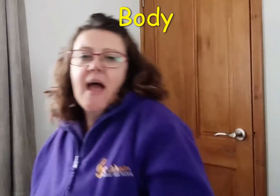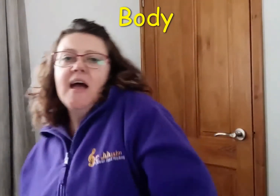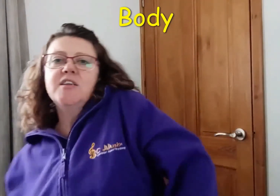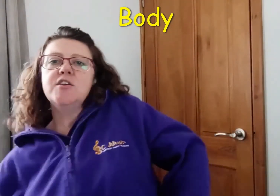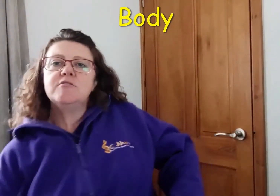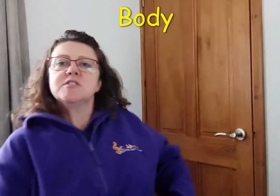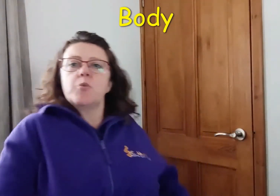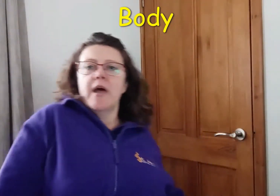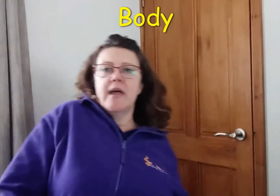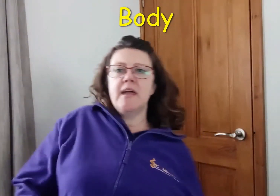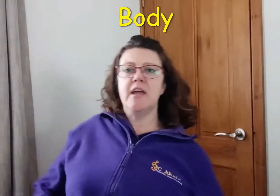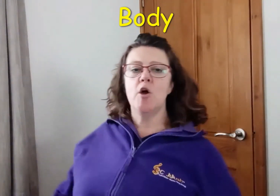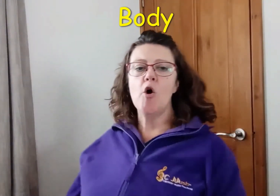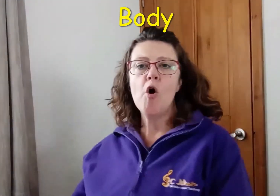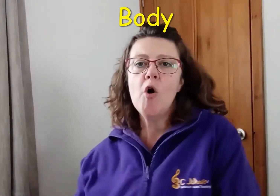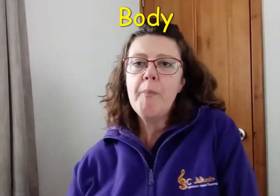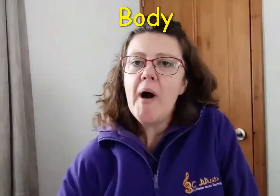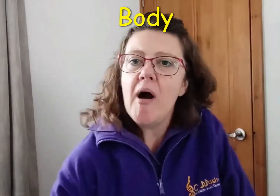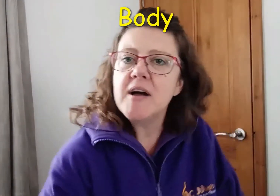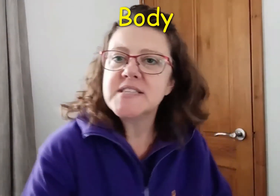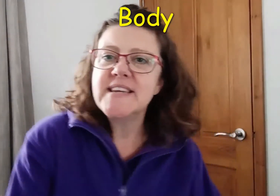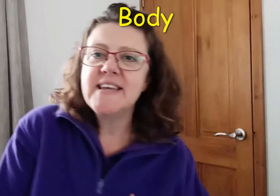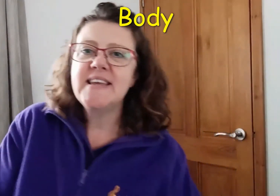Can you sway your body?